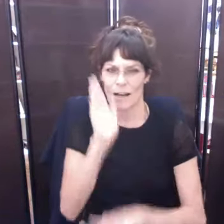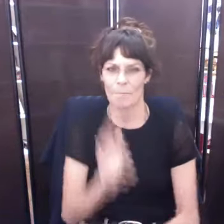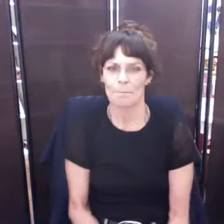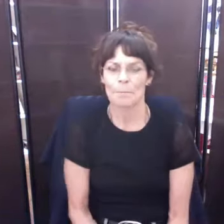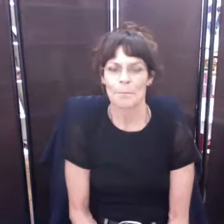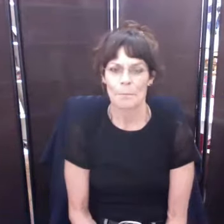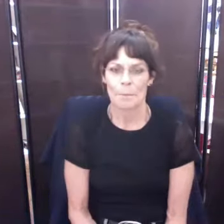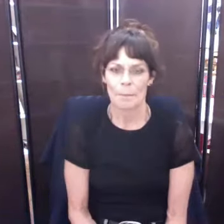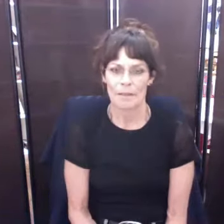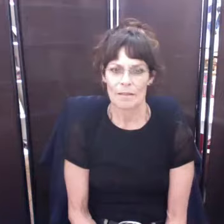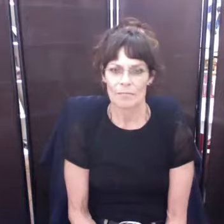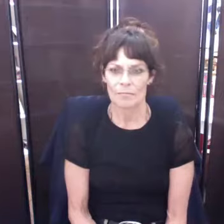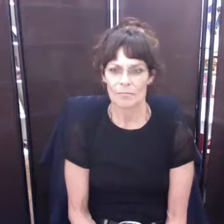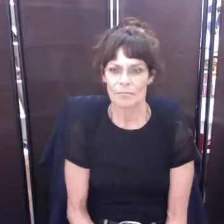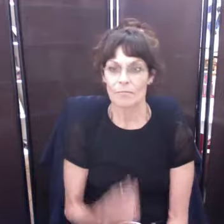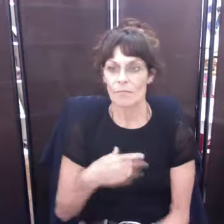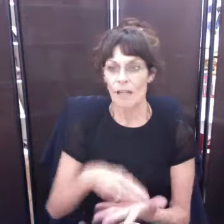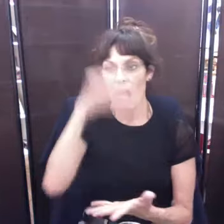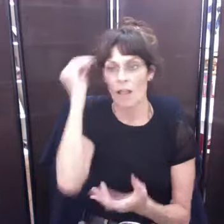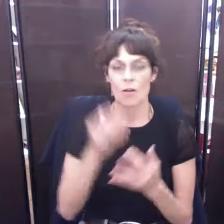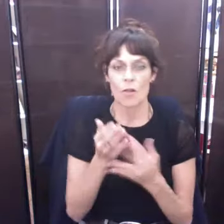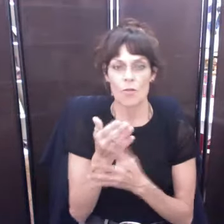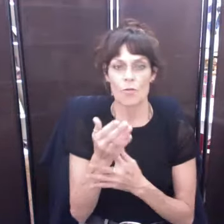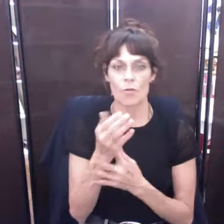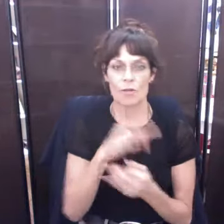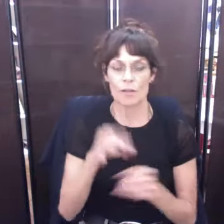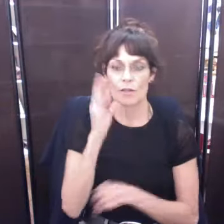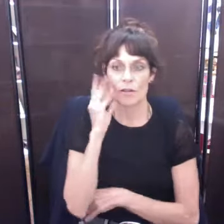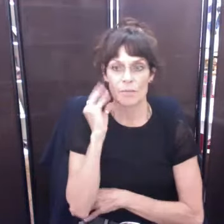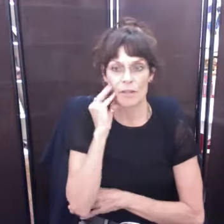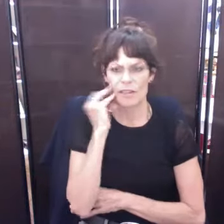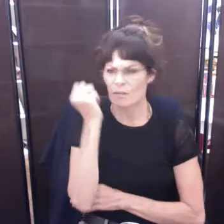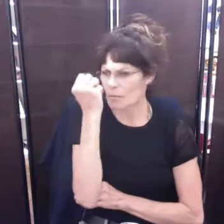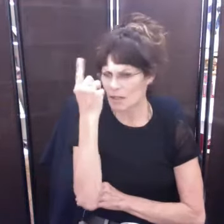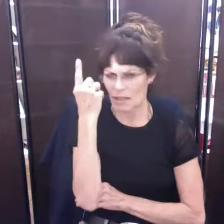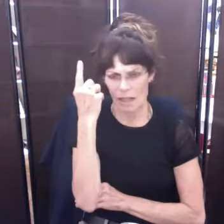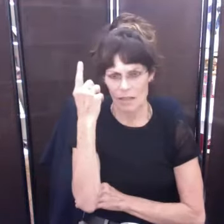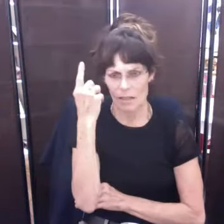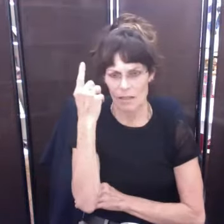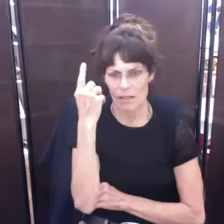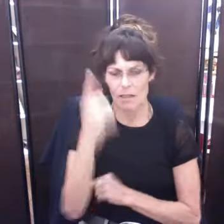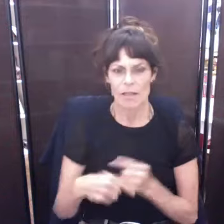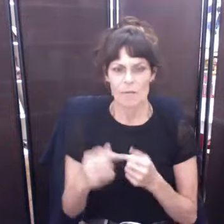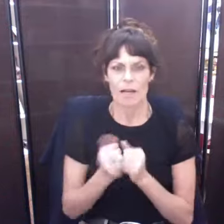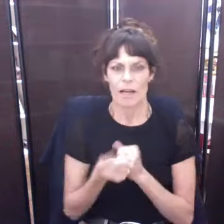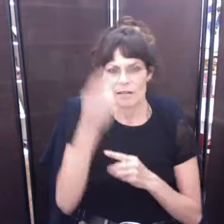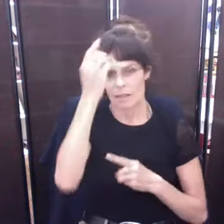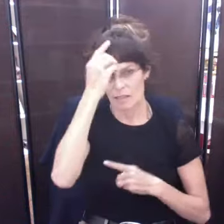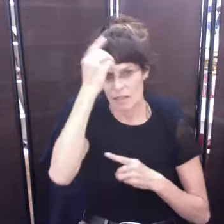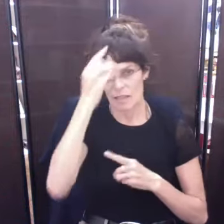See, I learn through spiritual experiences, which makes so much sense to me, about how this disease really gets you. And